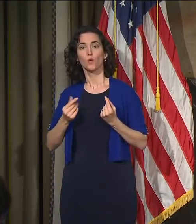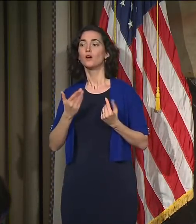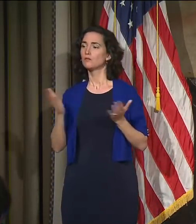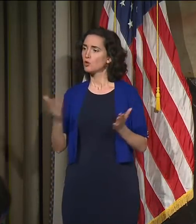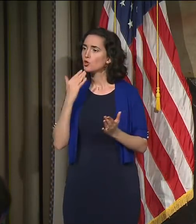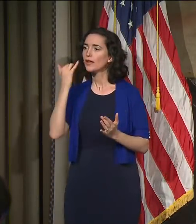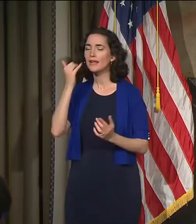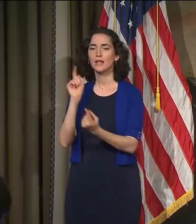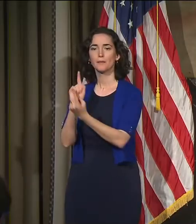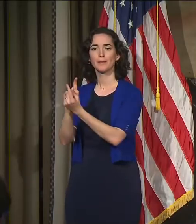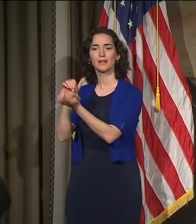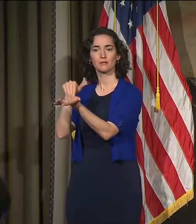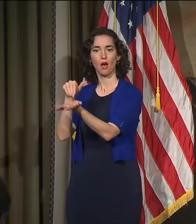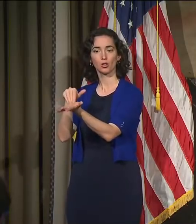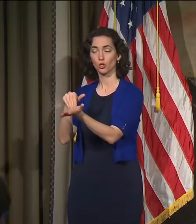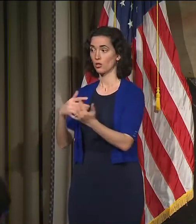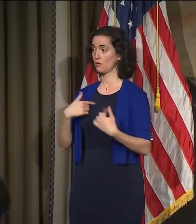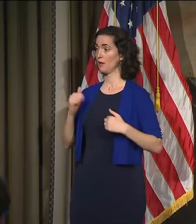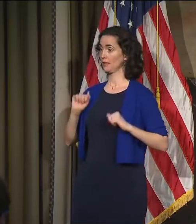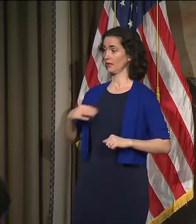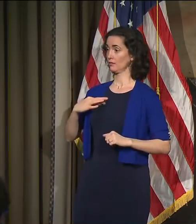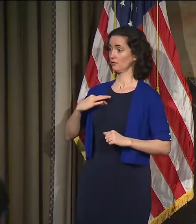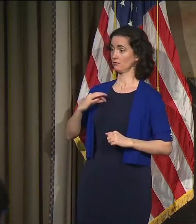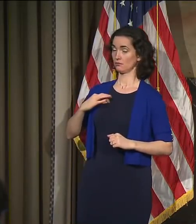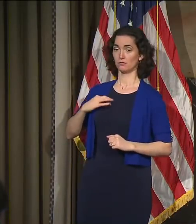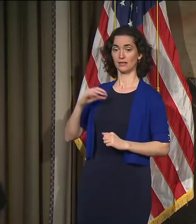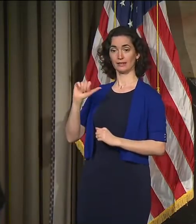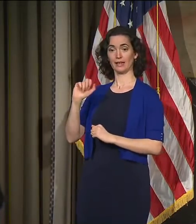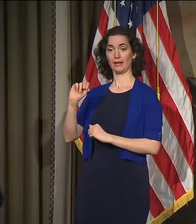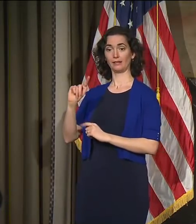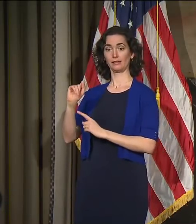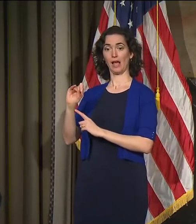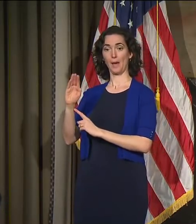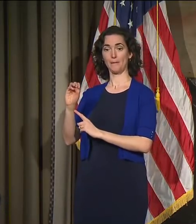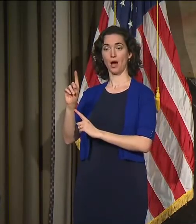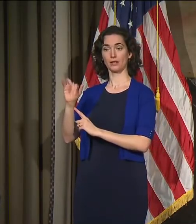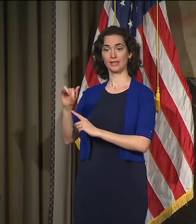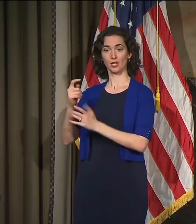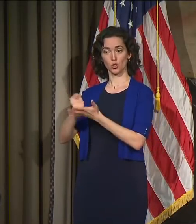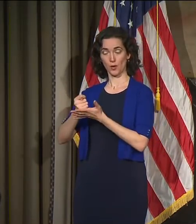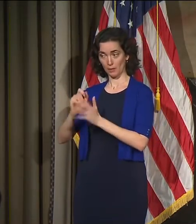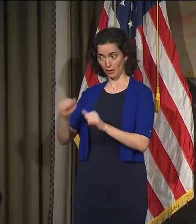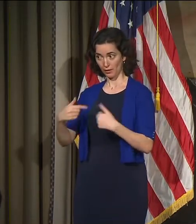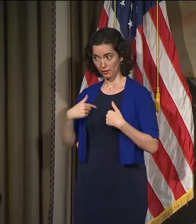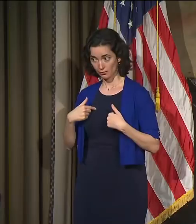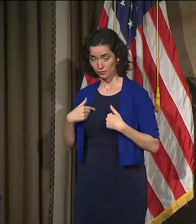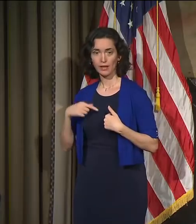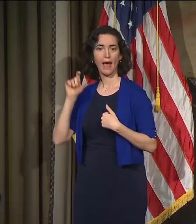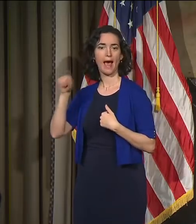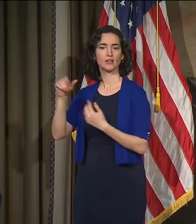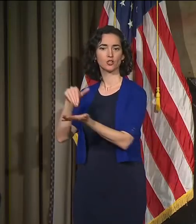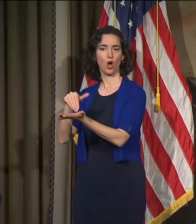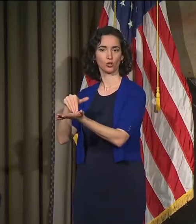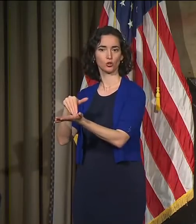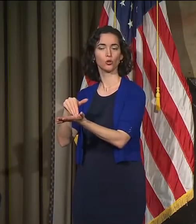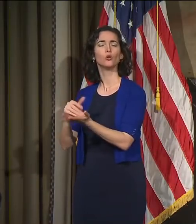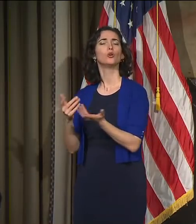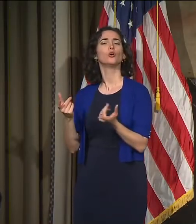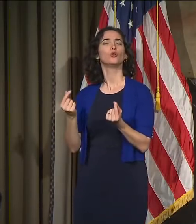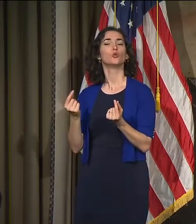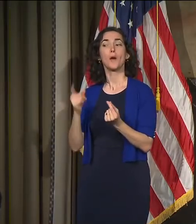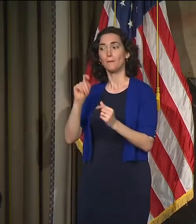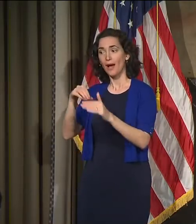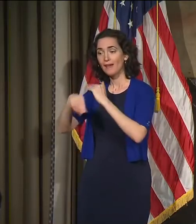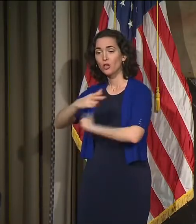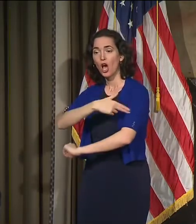you are a candidate for the monoclonal antibody treatment. Now, in order to do that, it's an outpatient procedure, so your